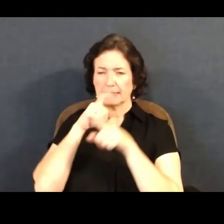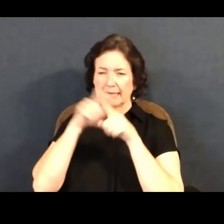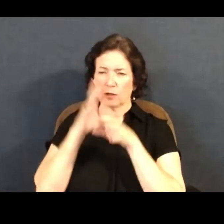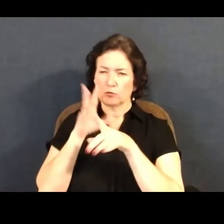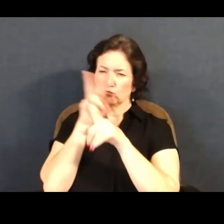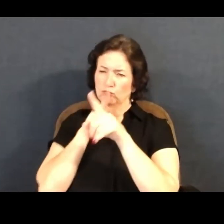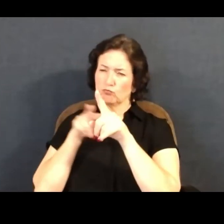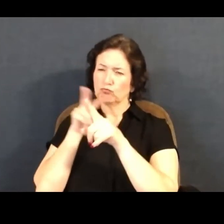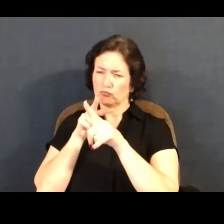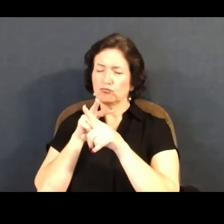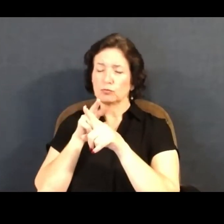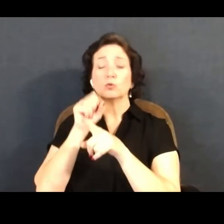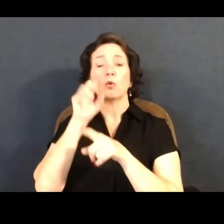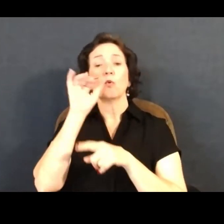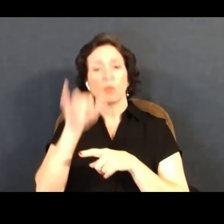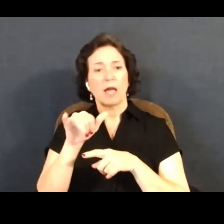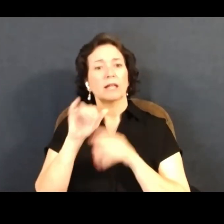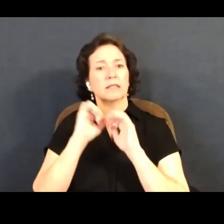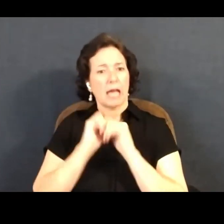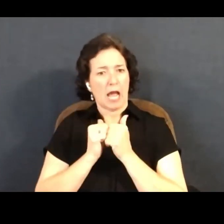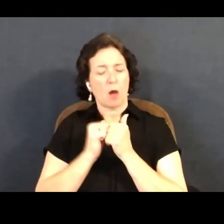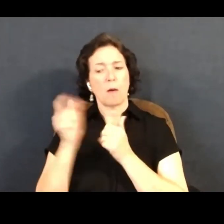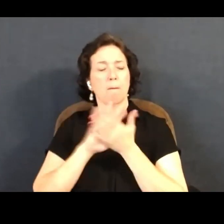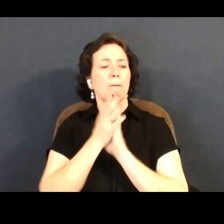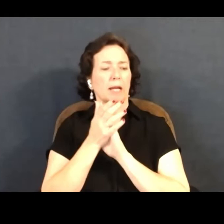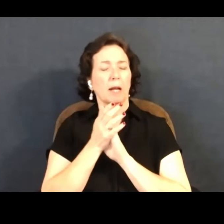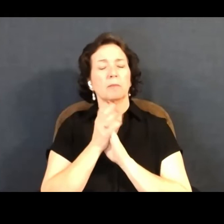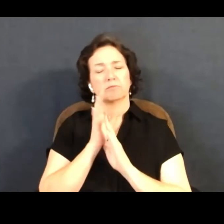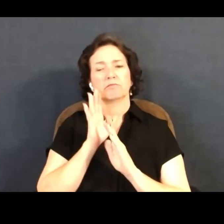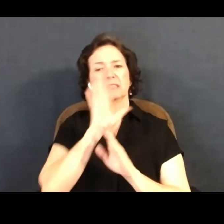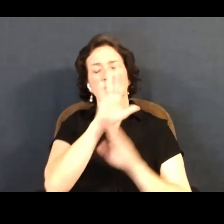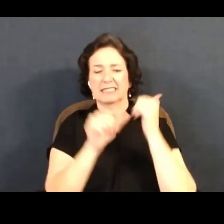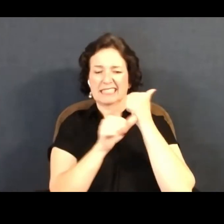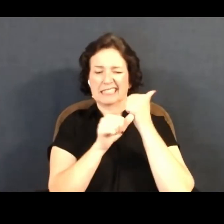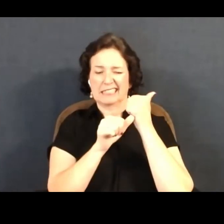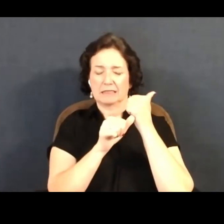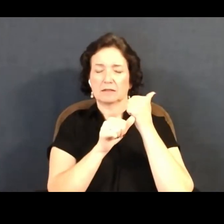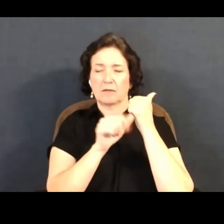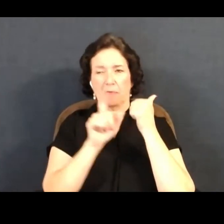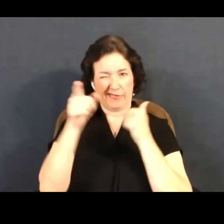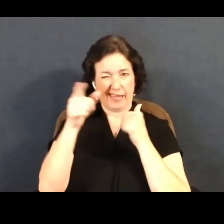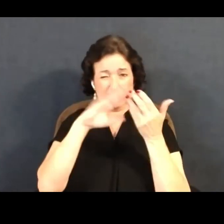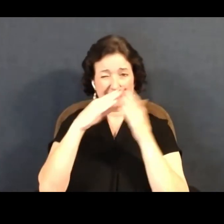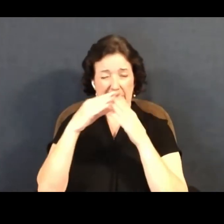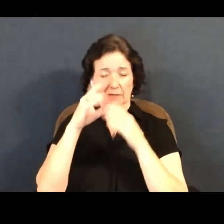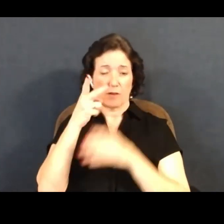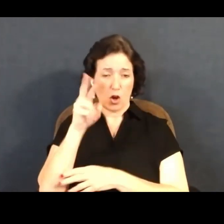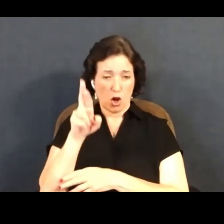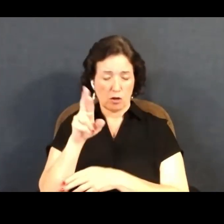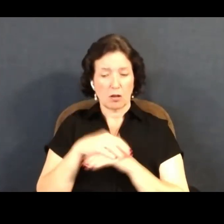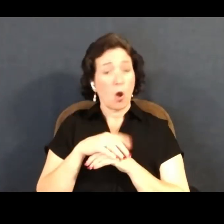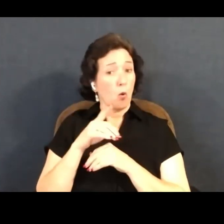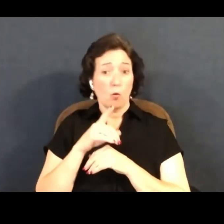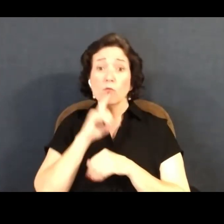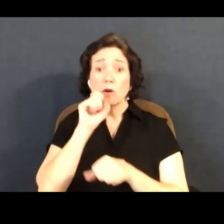Darius became the tailor's assistant in the city of Ur. And again, he was diligent at his work. He stitched,